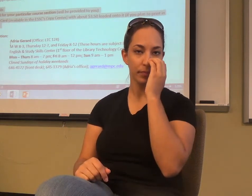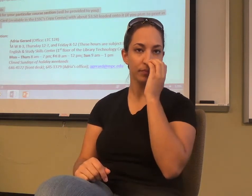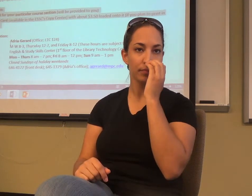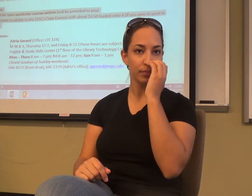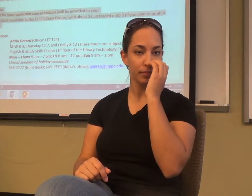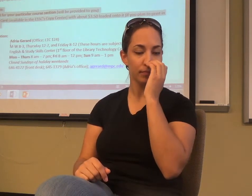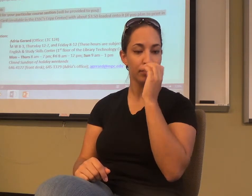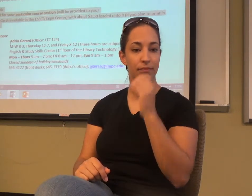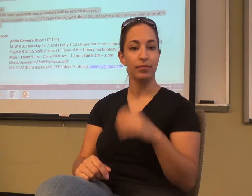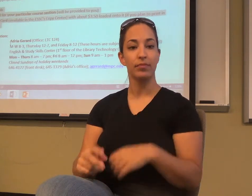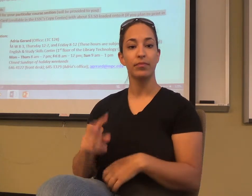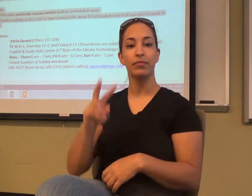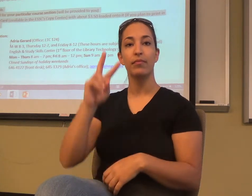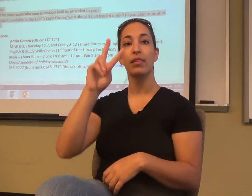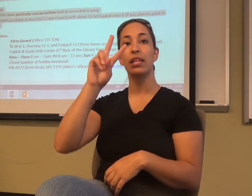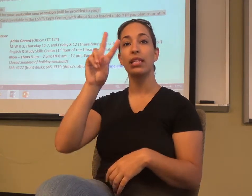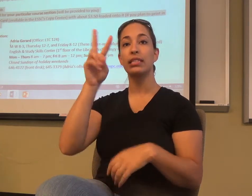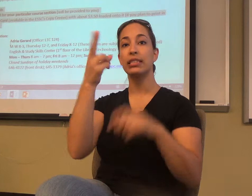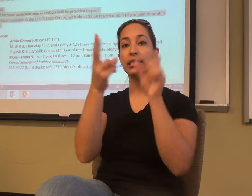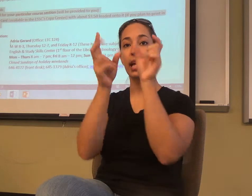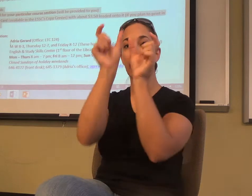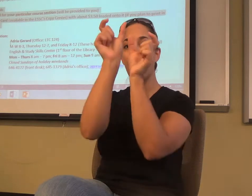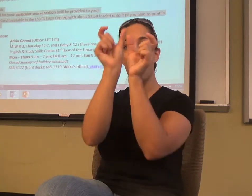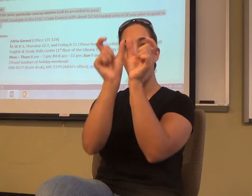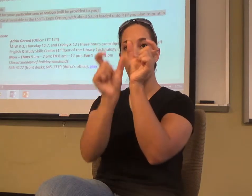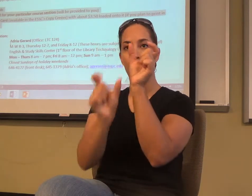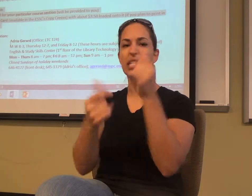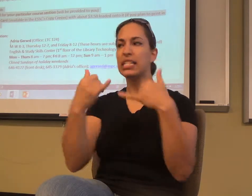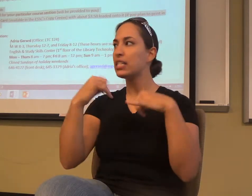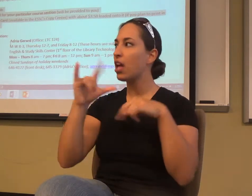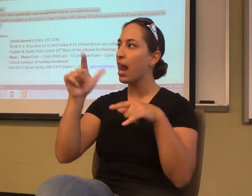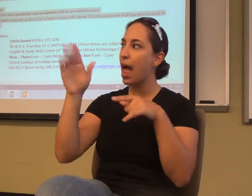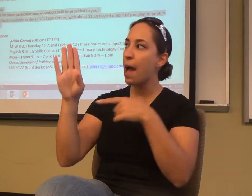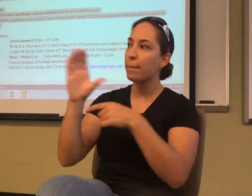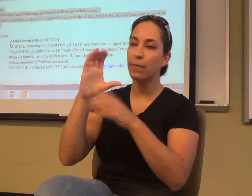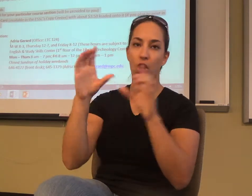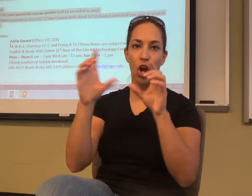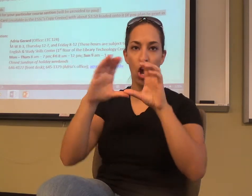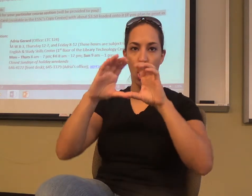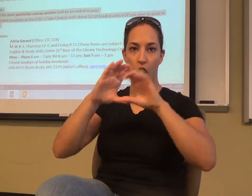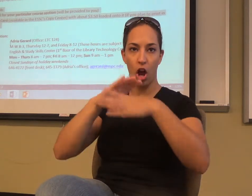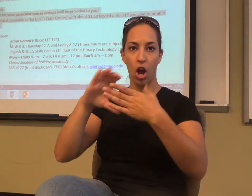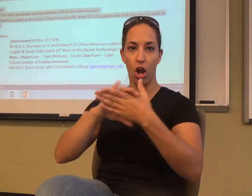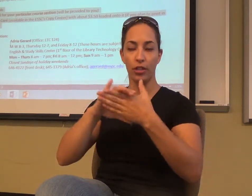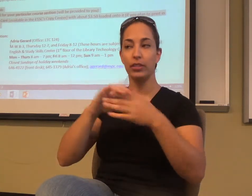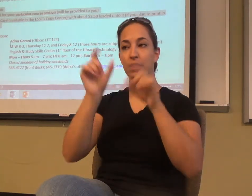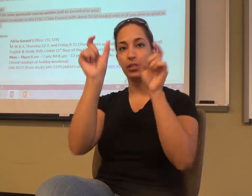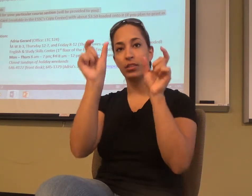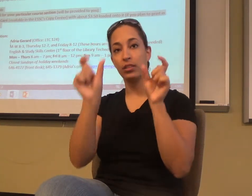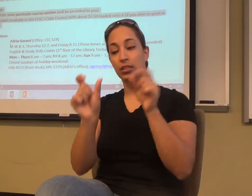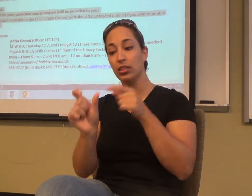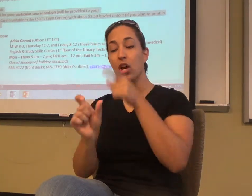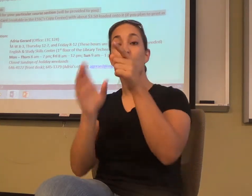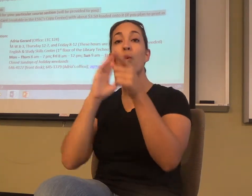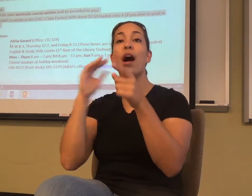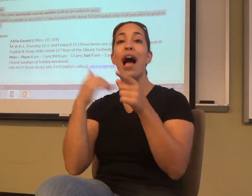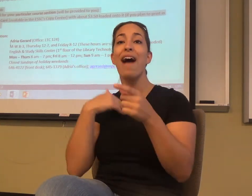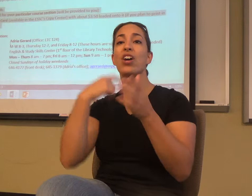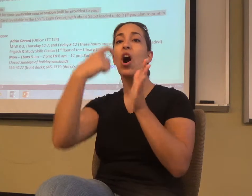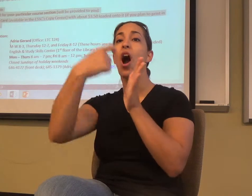column, you'll see that the print costs associated with that week are listed. So you know how much you need to have on your print card for that week